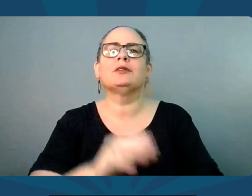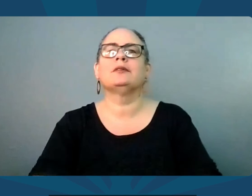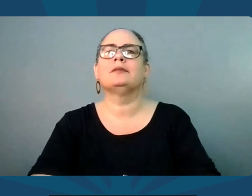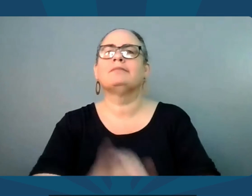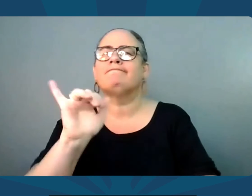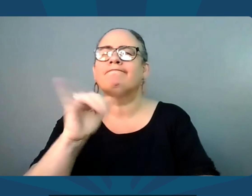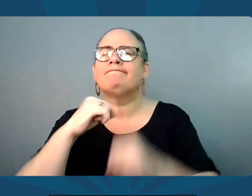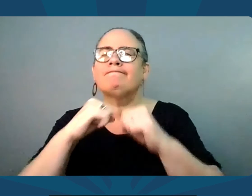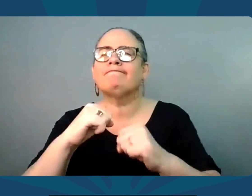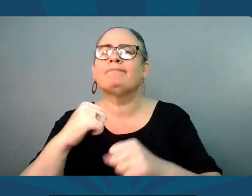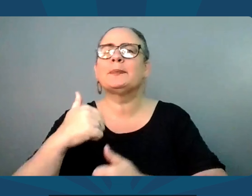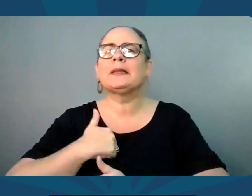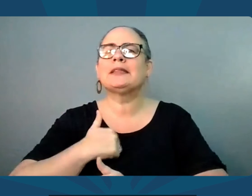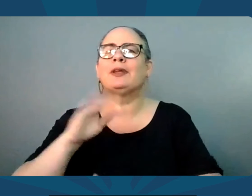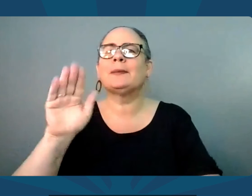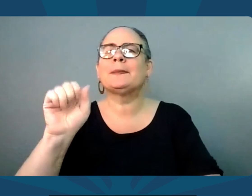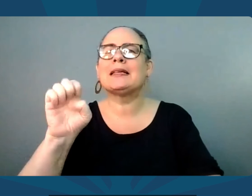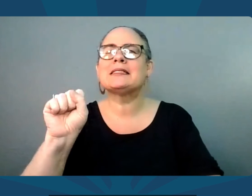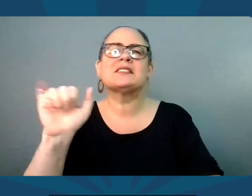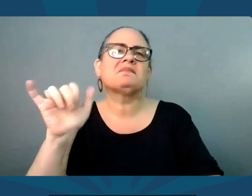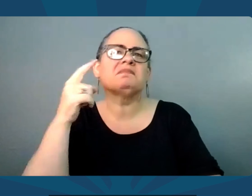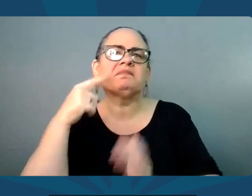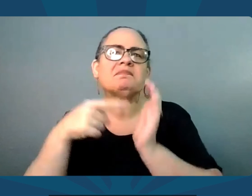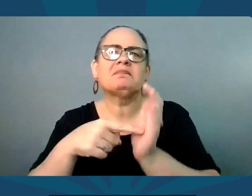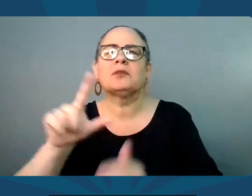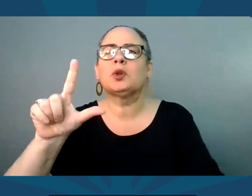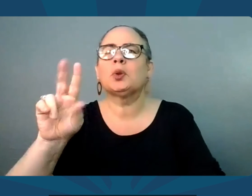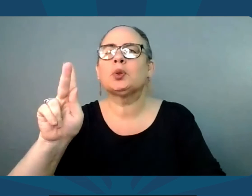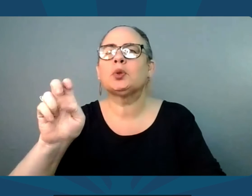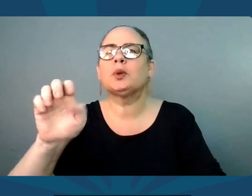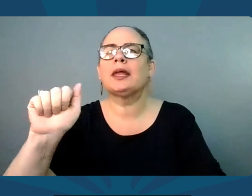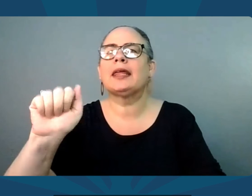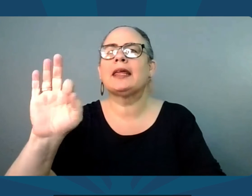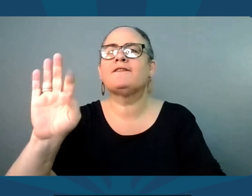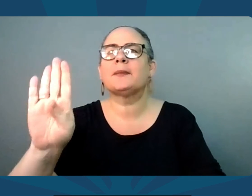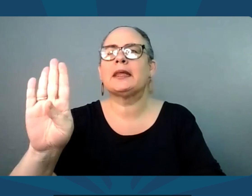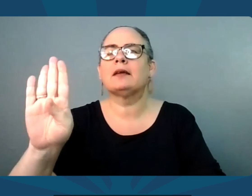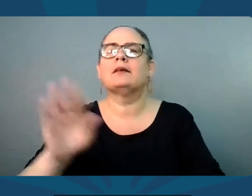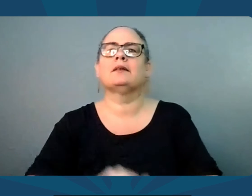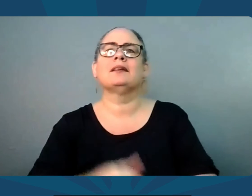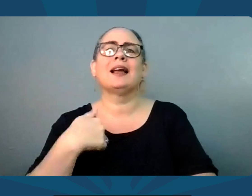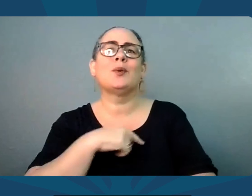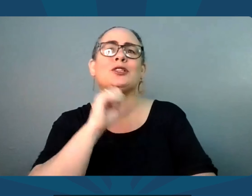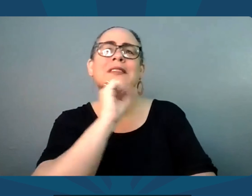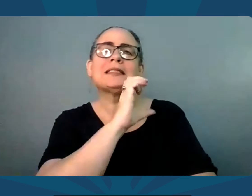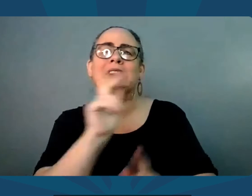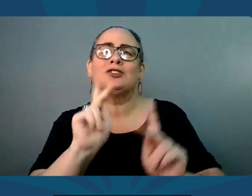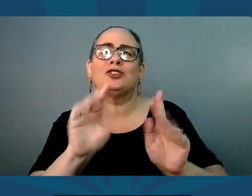We'll protect Arizona's water future, our military bases like Luke Air Force